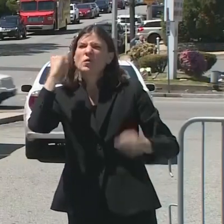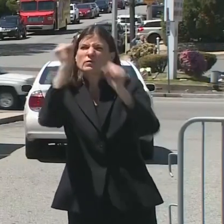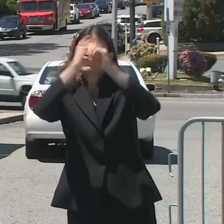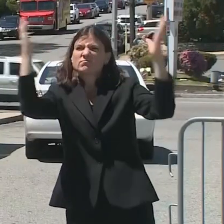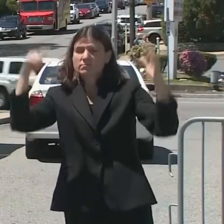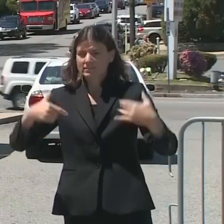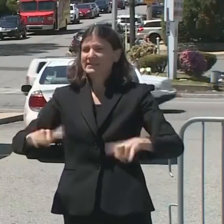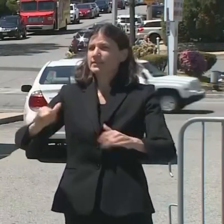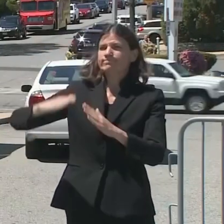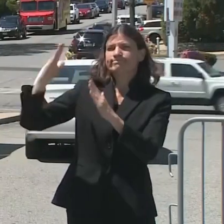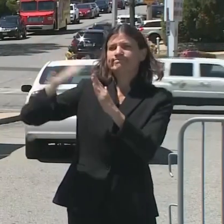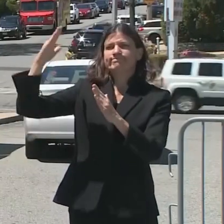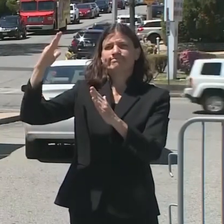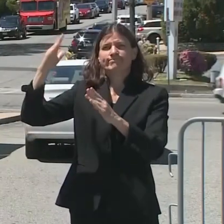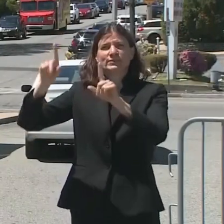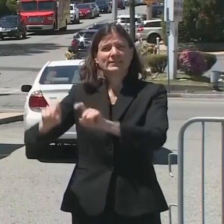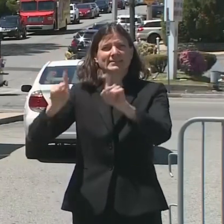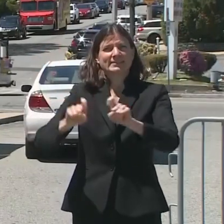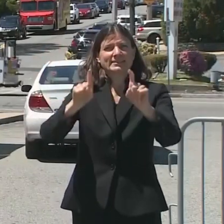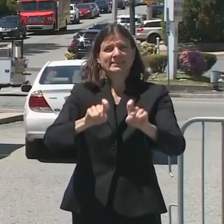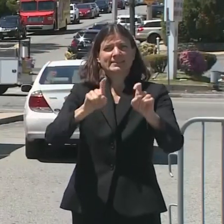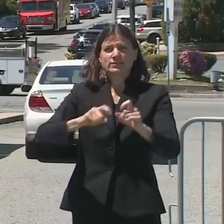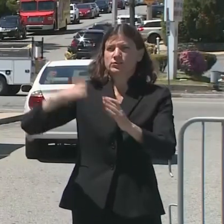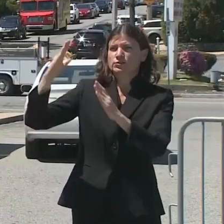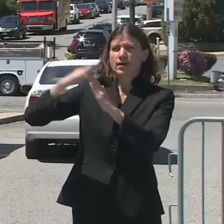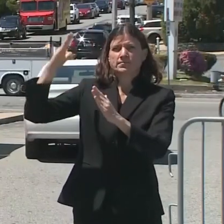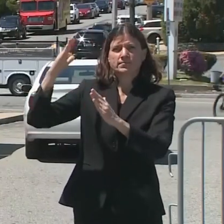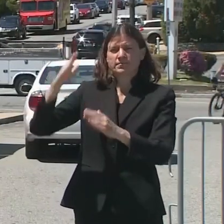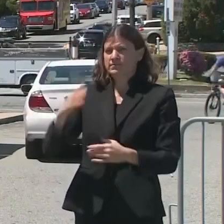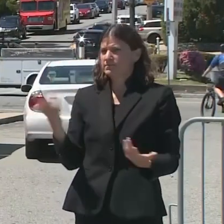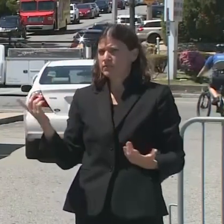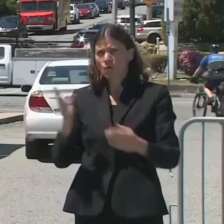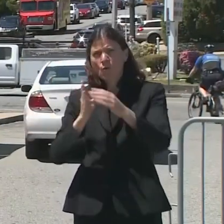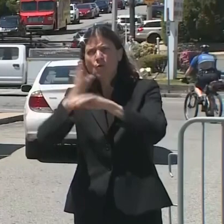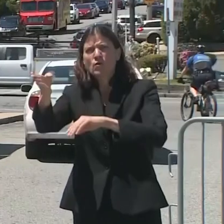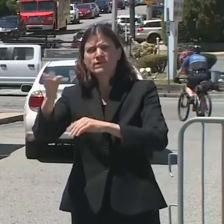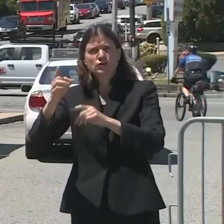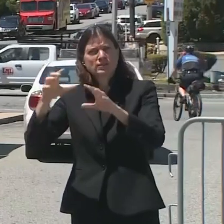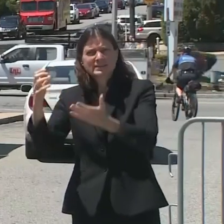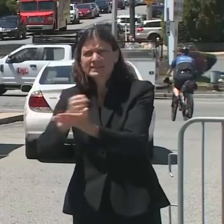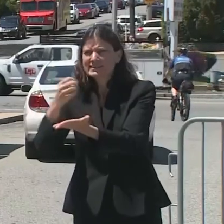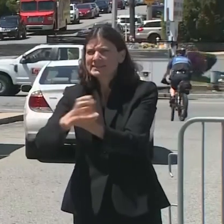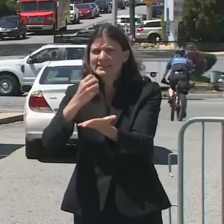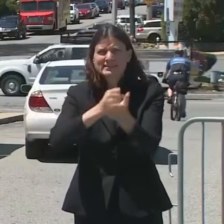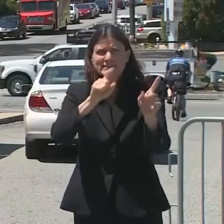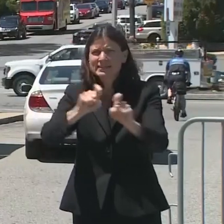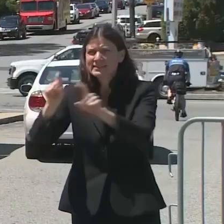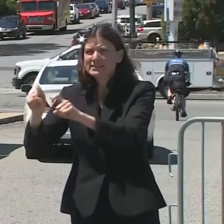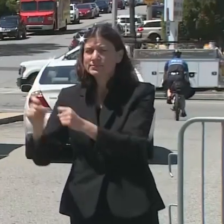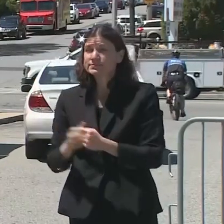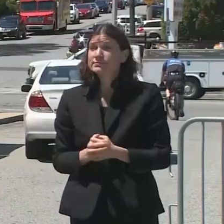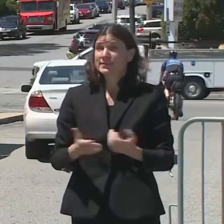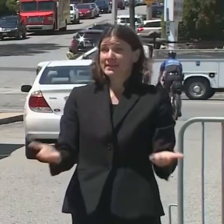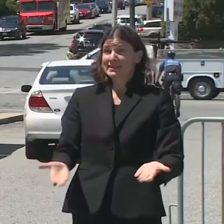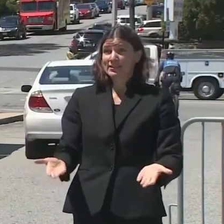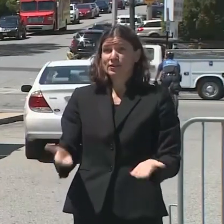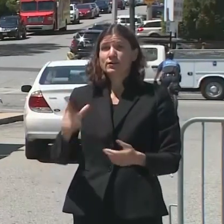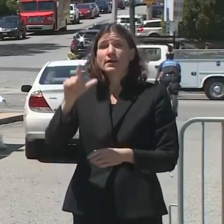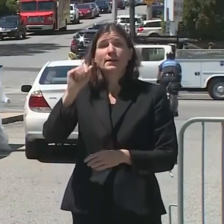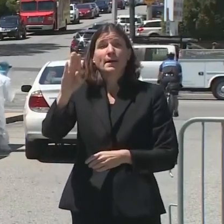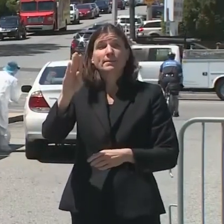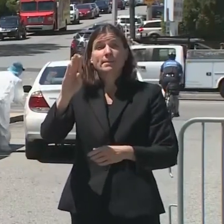do. We have the lab capacity, which we've been working on building up for the better part of the past couple of months, to test